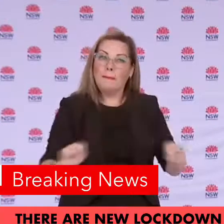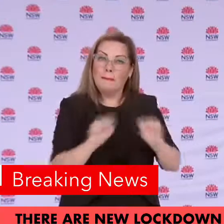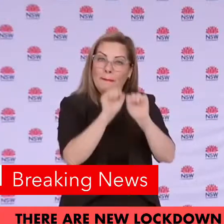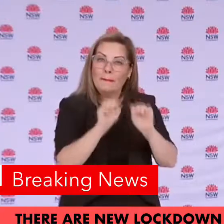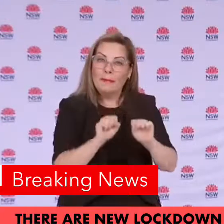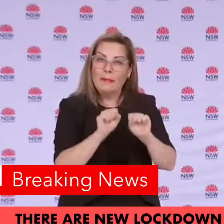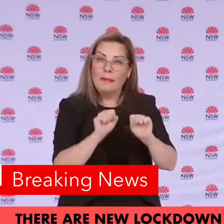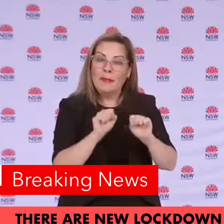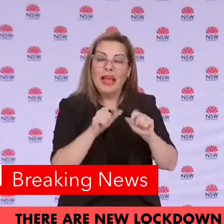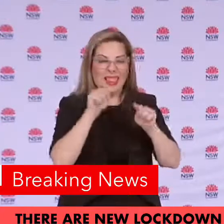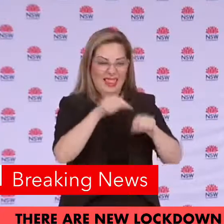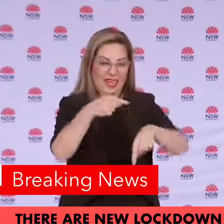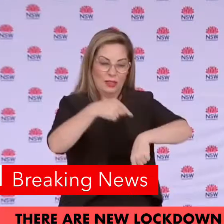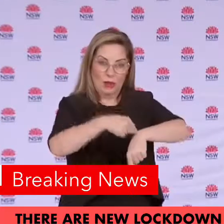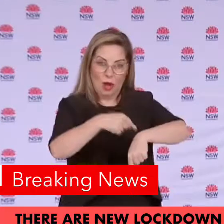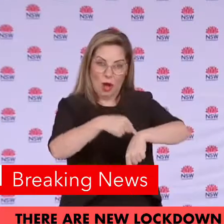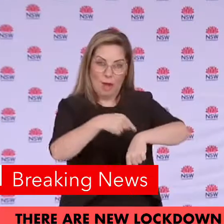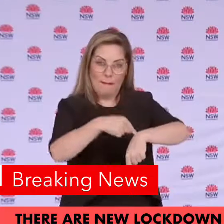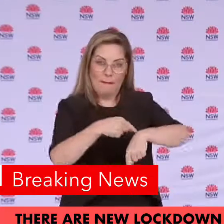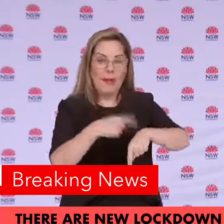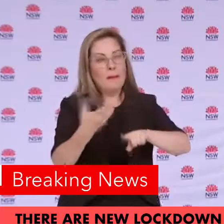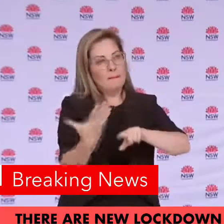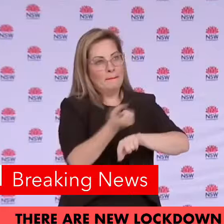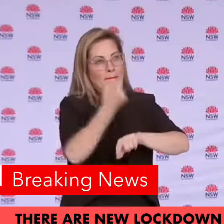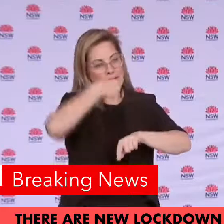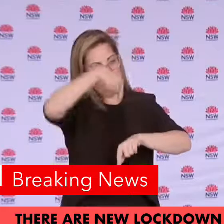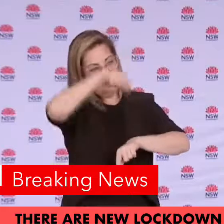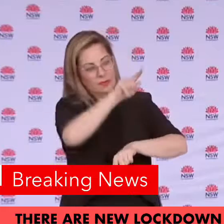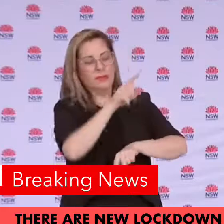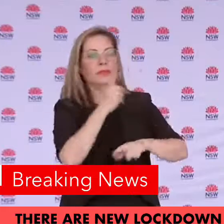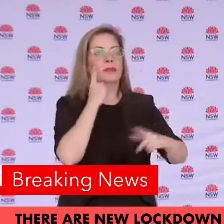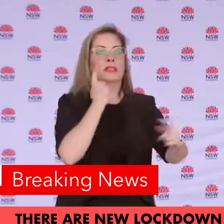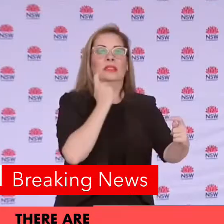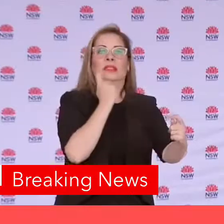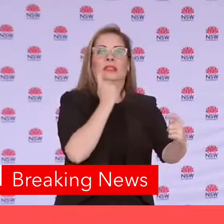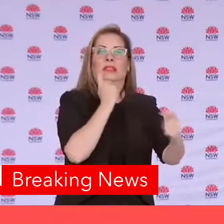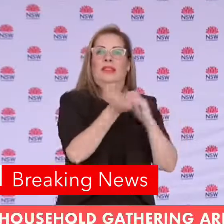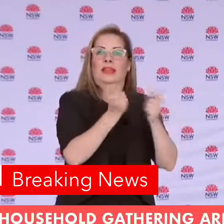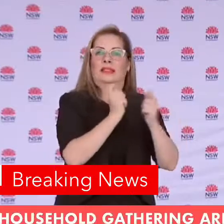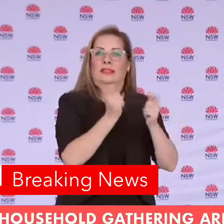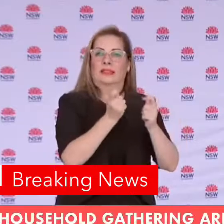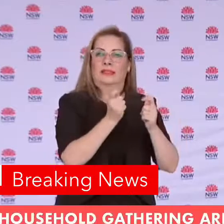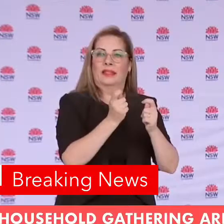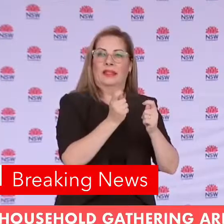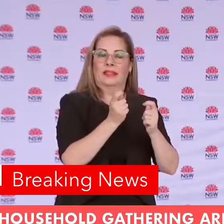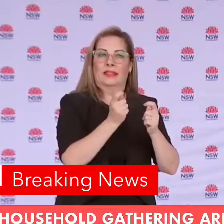close contact and must get tested immediately and isolate for the 14 days regardless of the